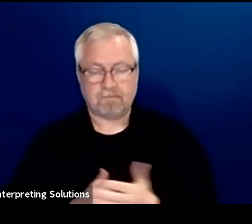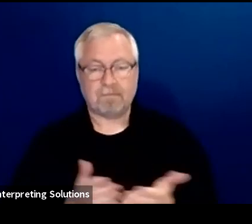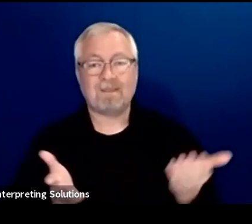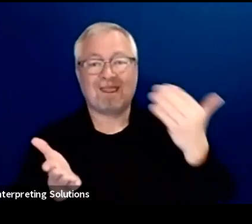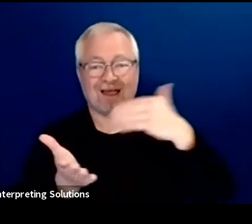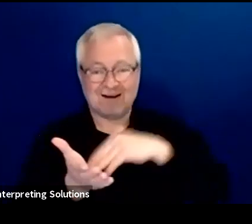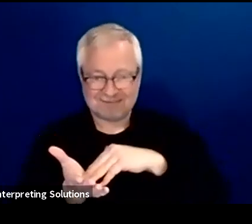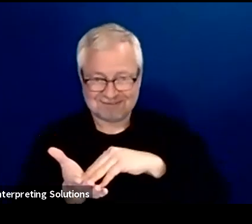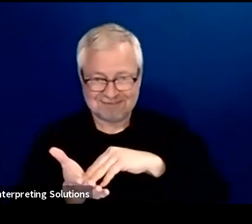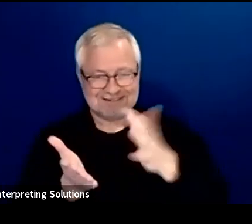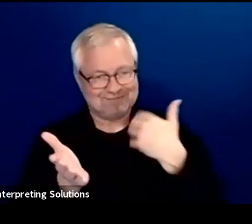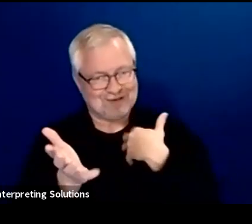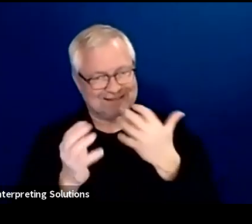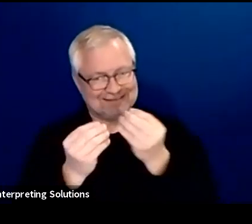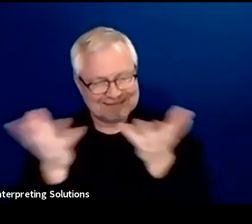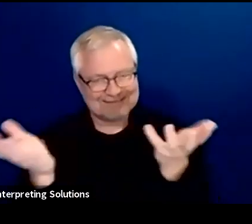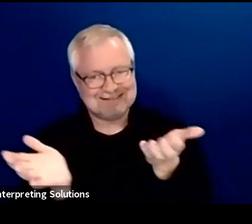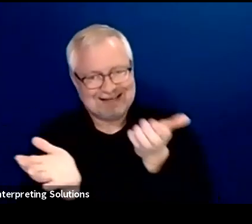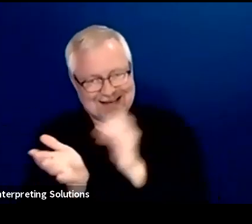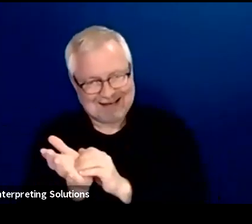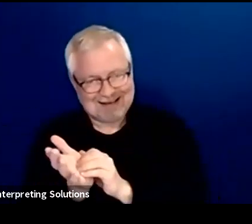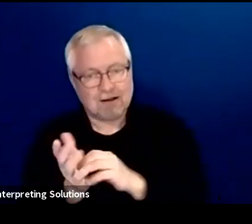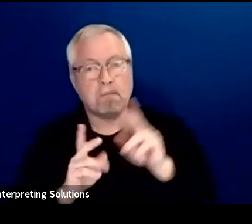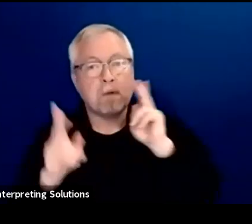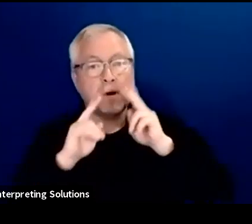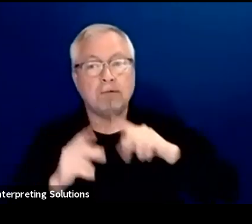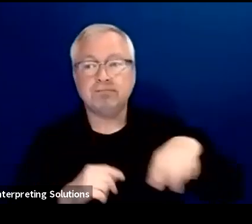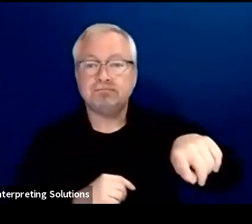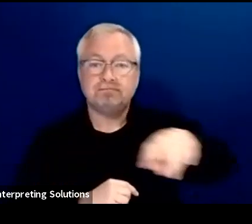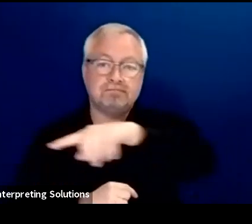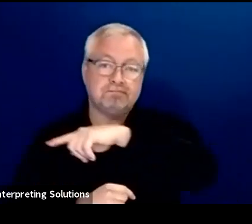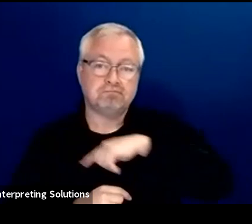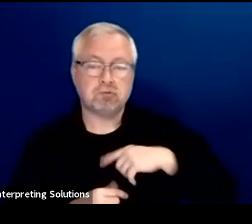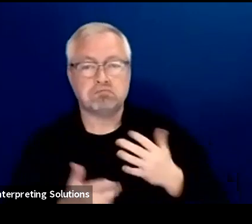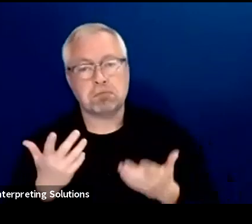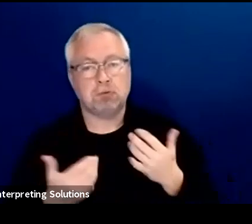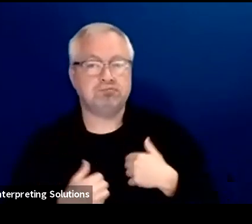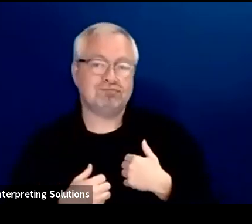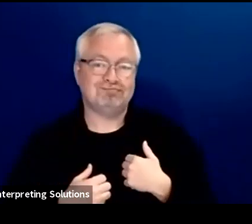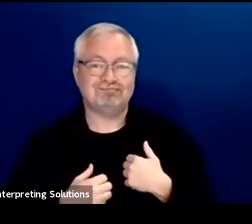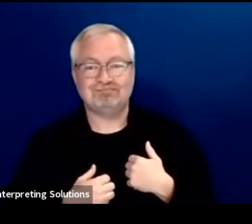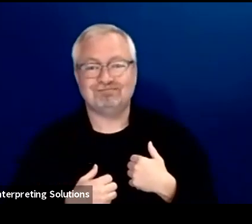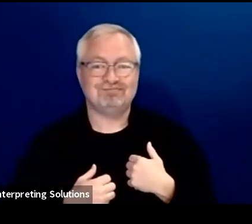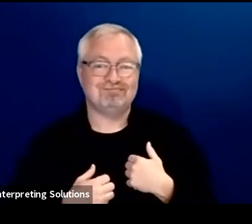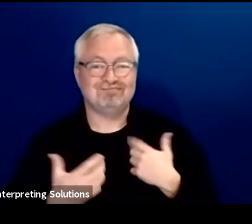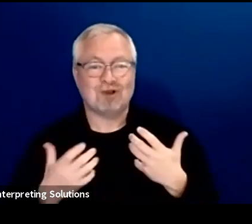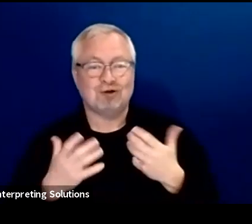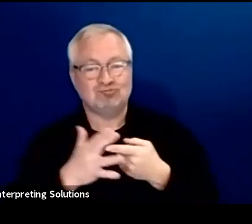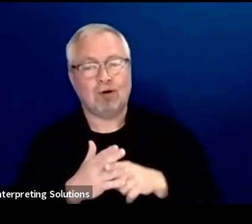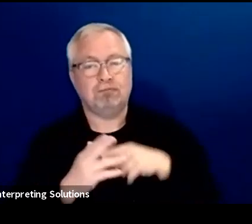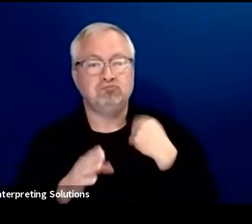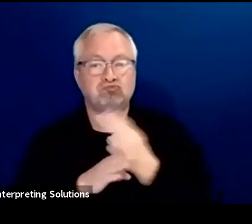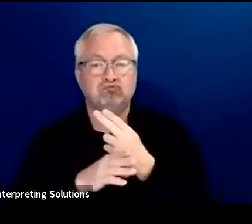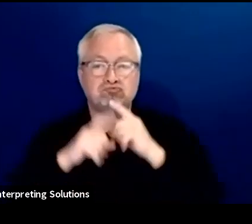that for the public who might want to begin wearing masks as a way of protecting